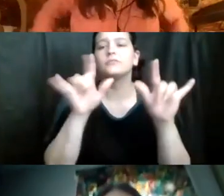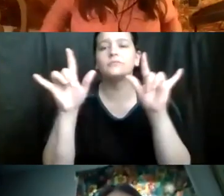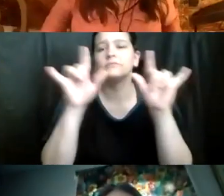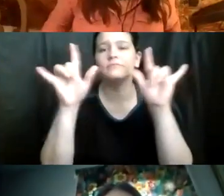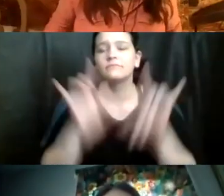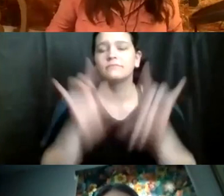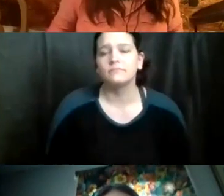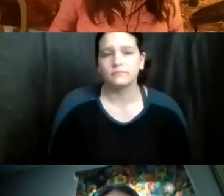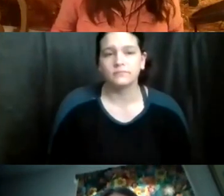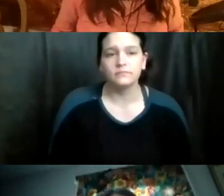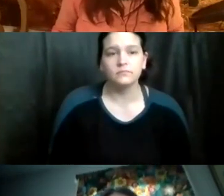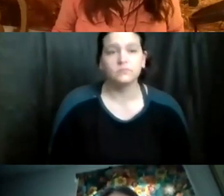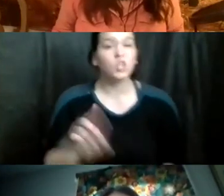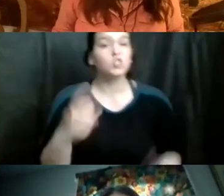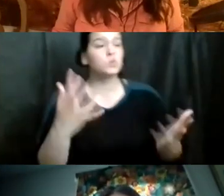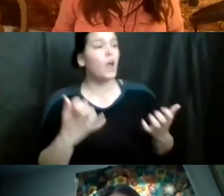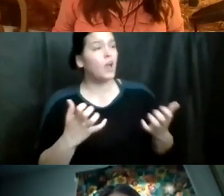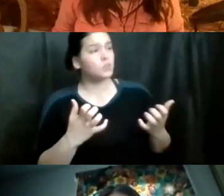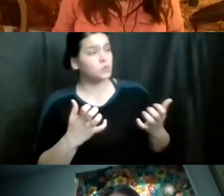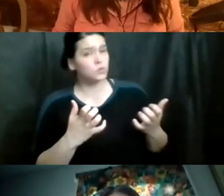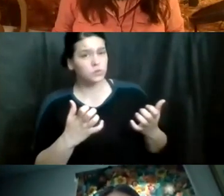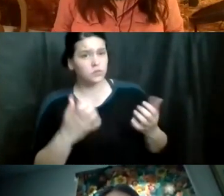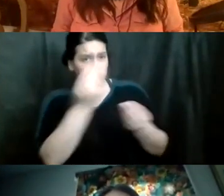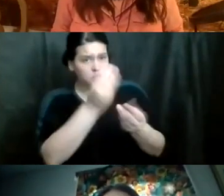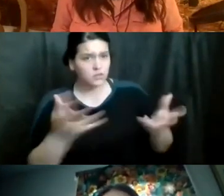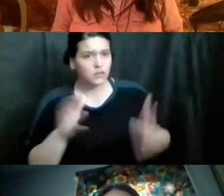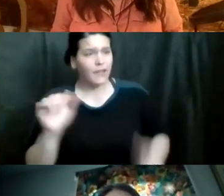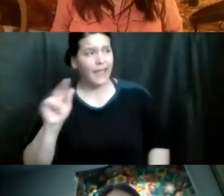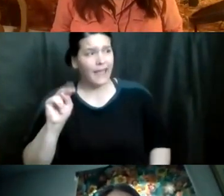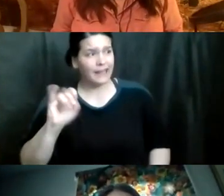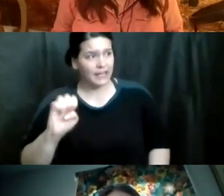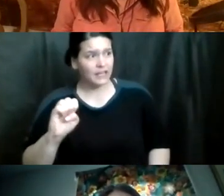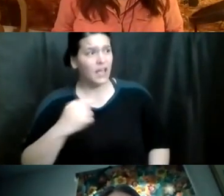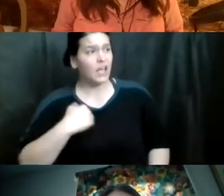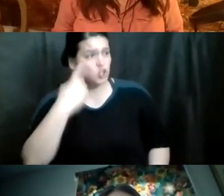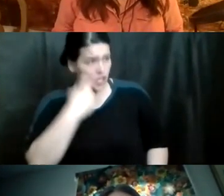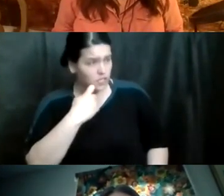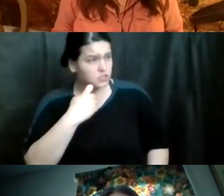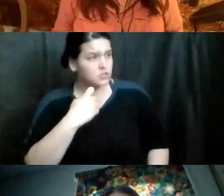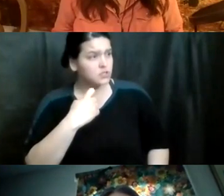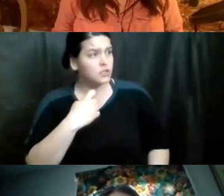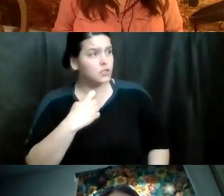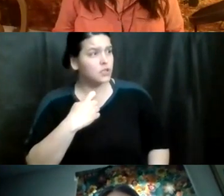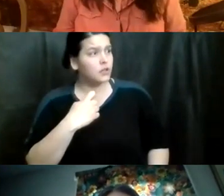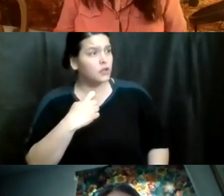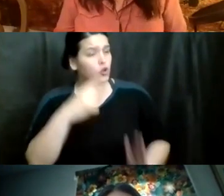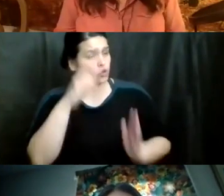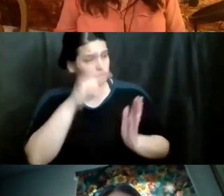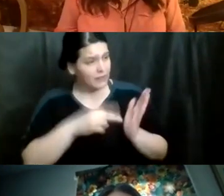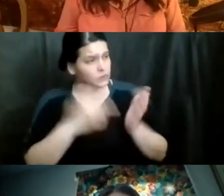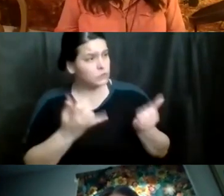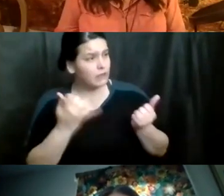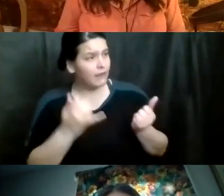say, I just heard today that the hole in the ozone layer